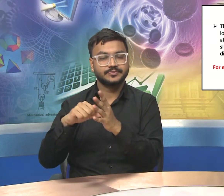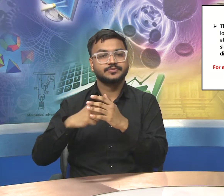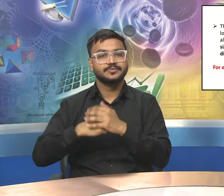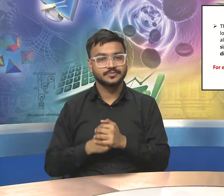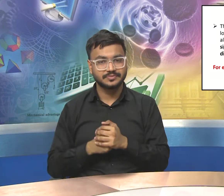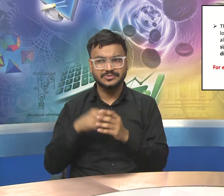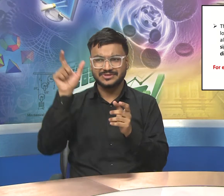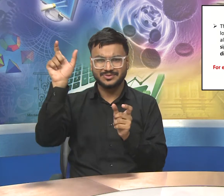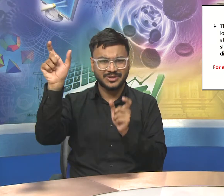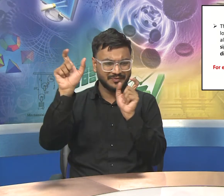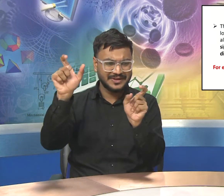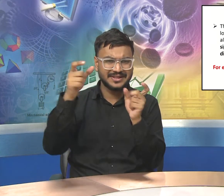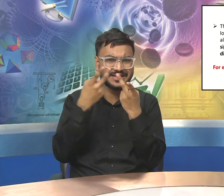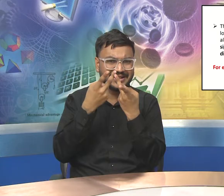of difficult like this.